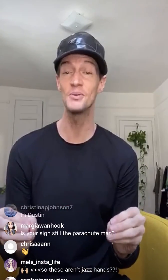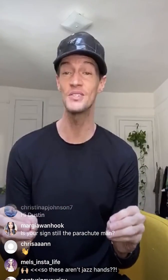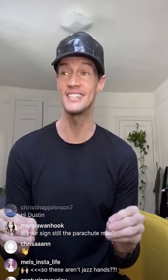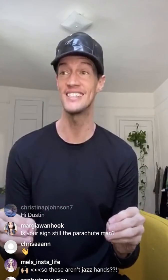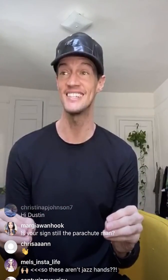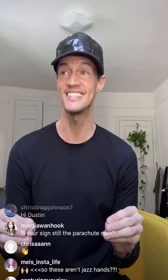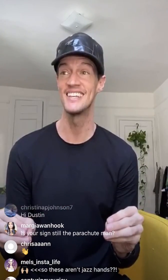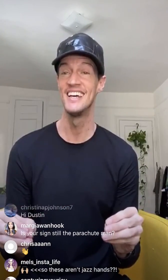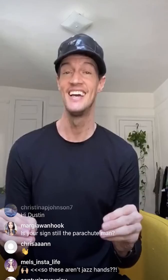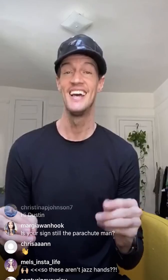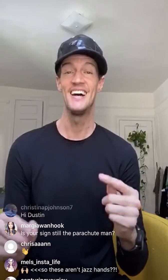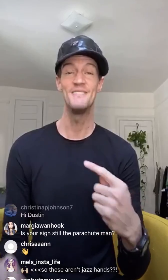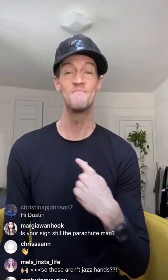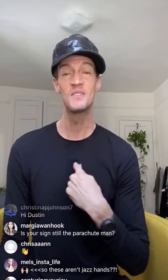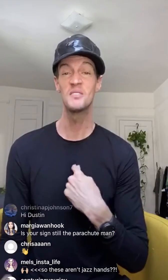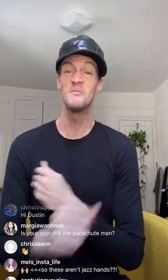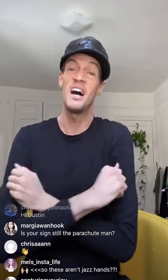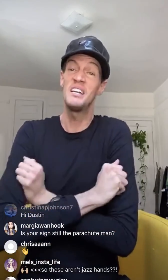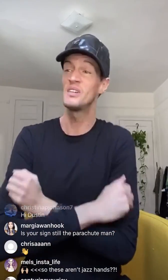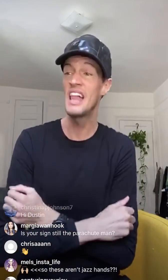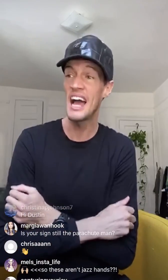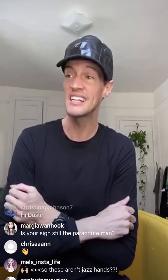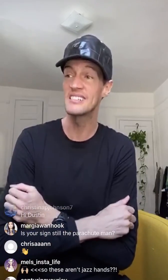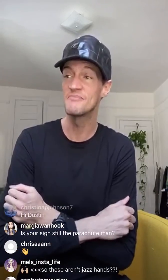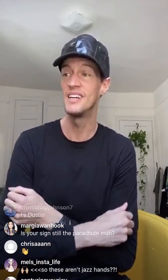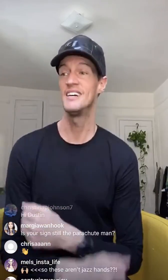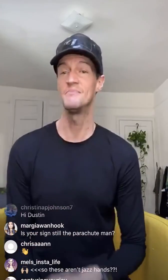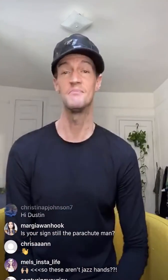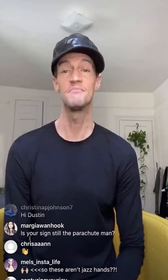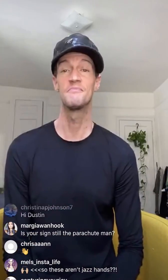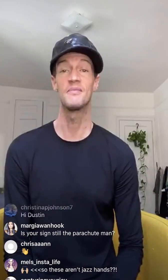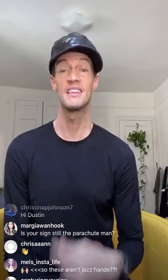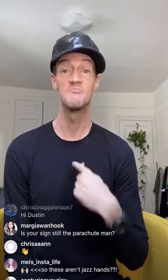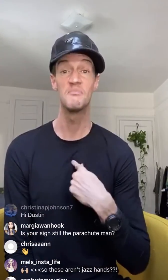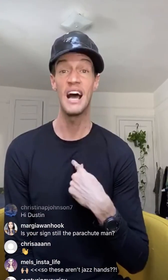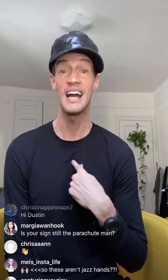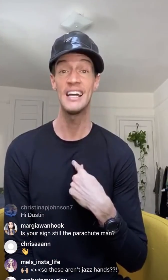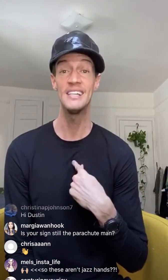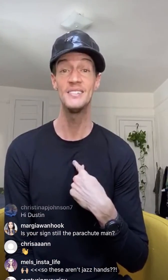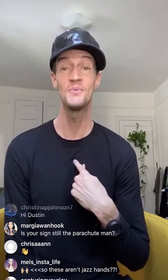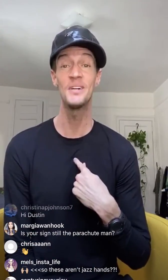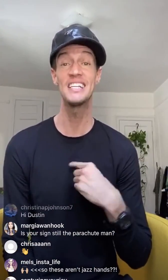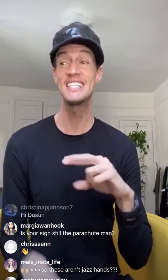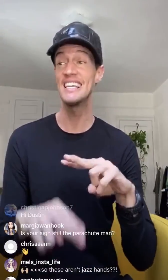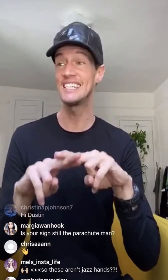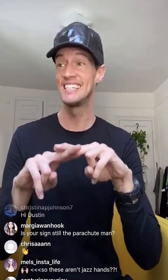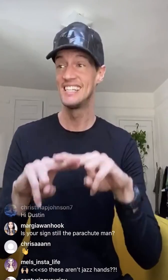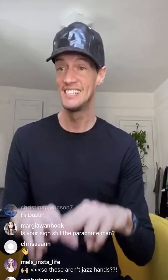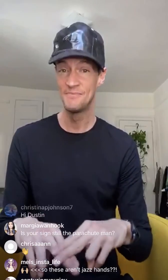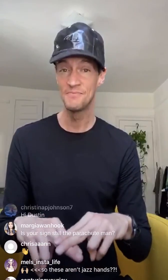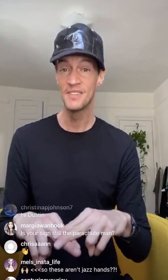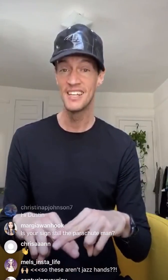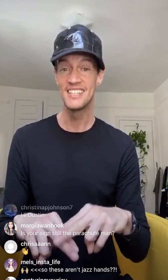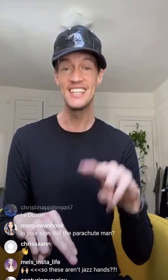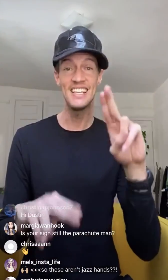or I want to stay, or I want to leave. Like, I want to leave. So these are great